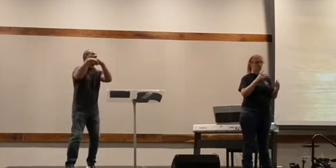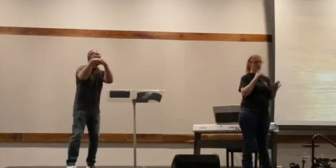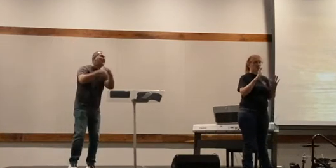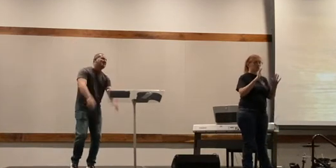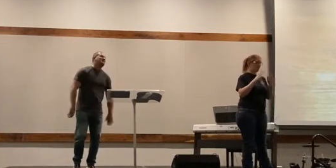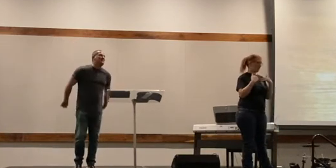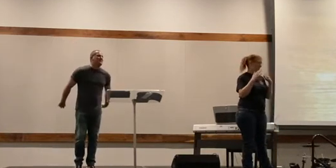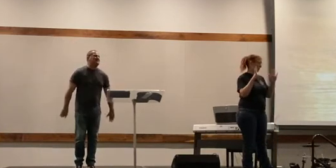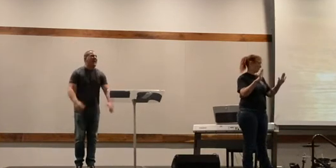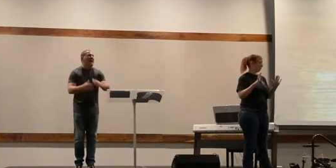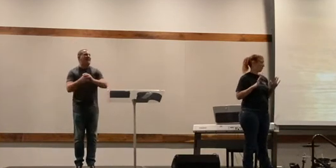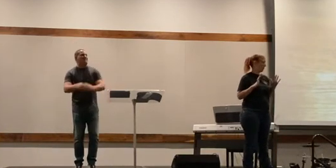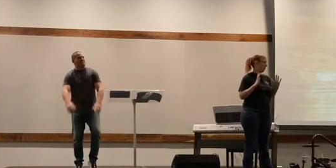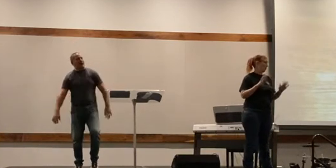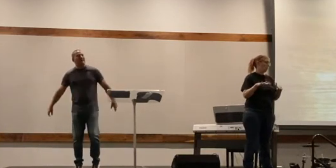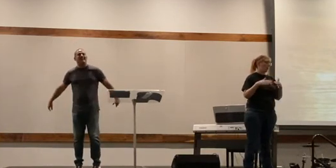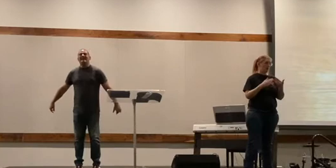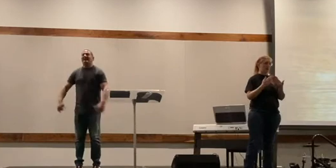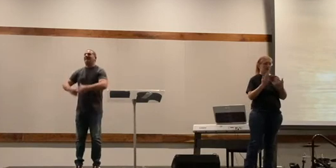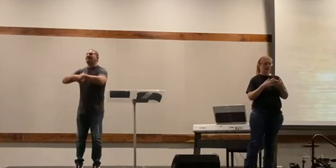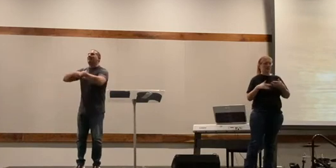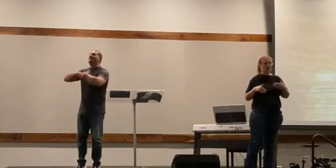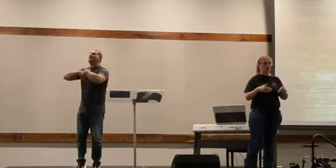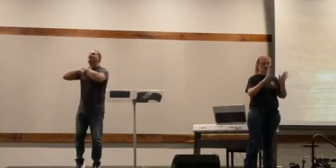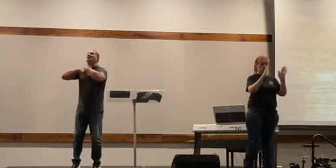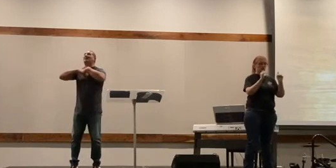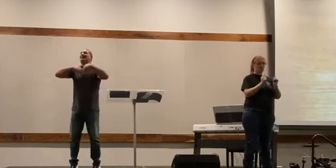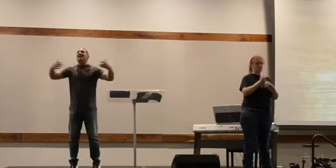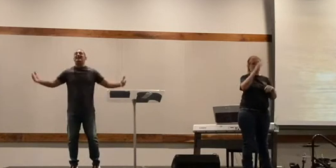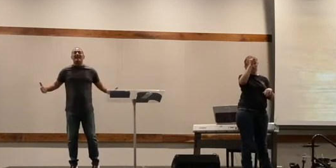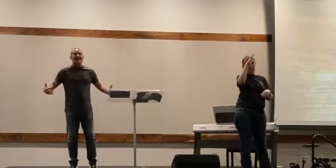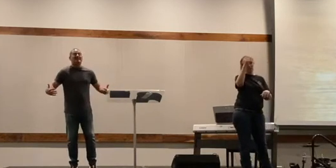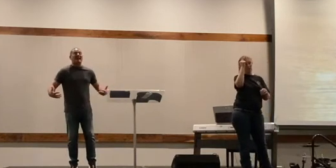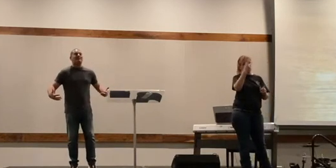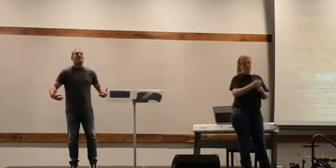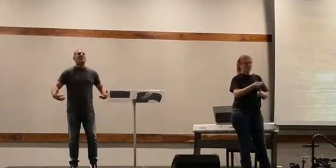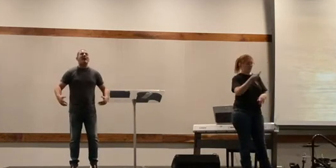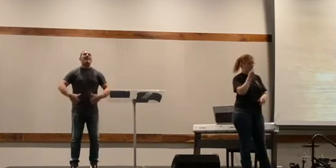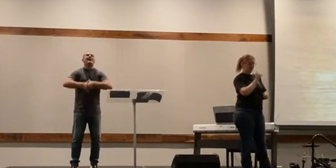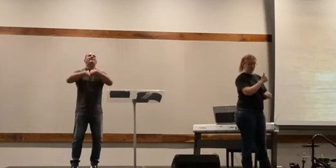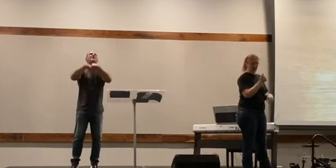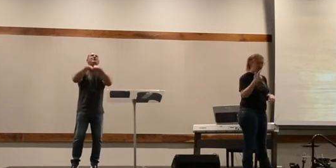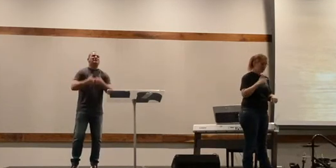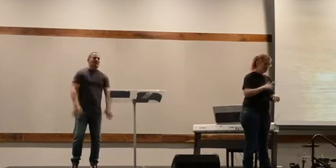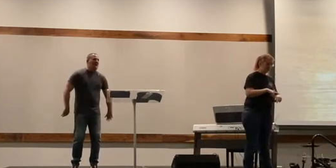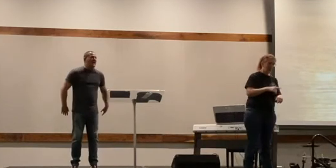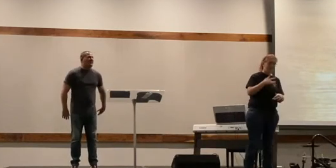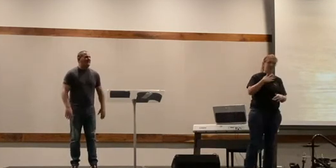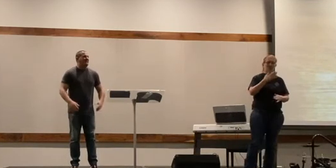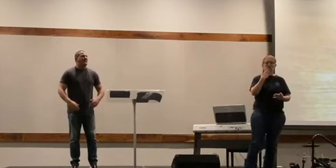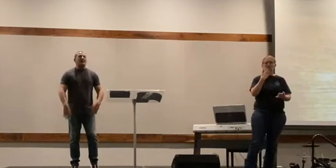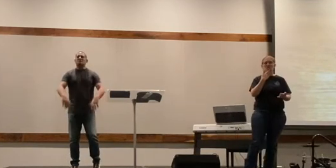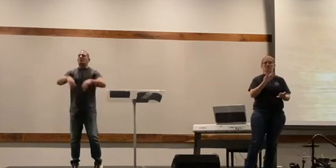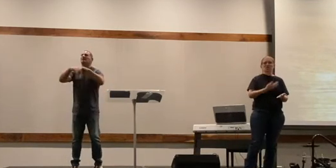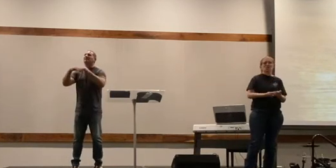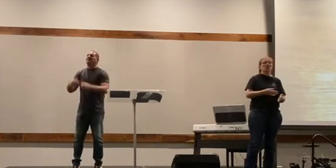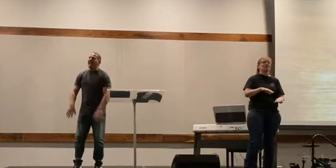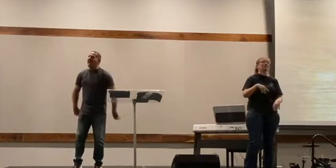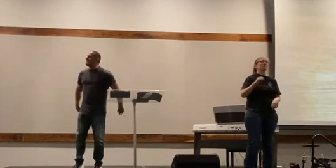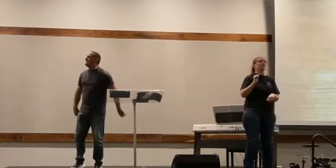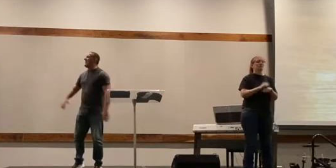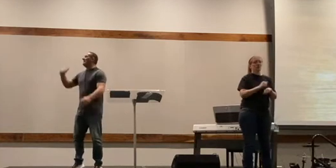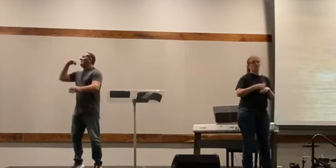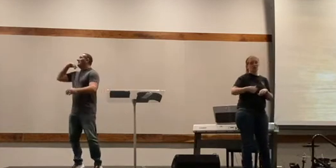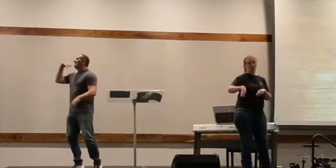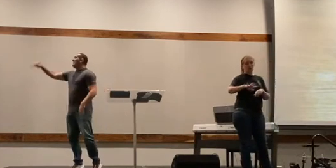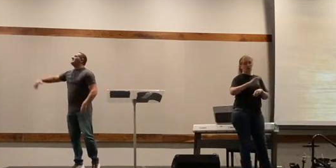Walking on easy street with dad and my brother. I mean, we could eat anytime we want. I feel good. I was working the land.